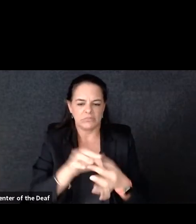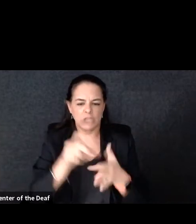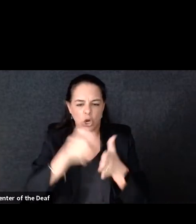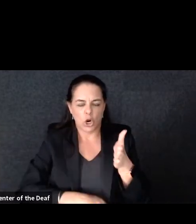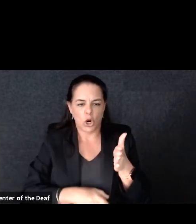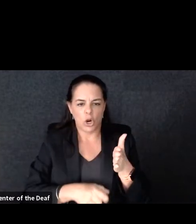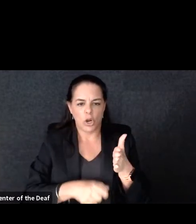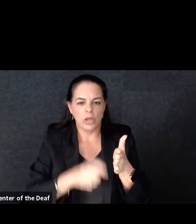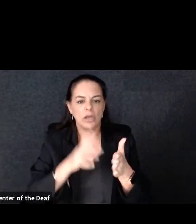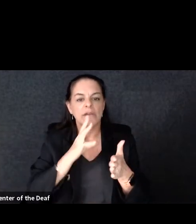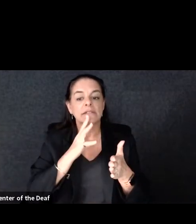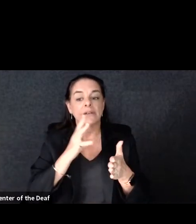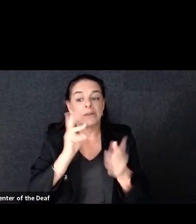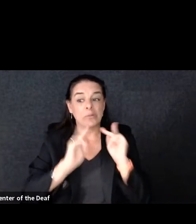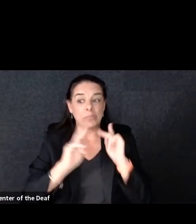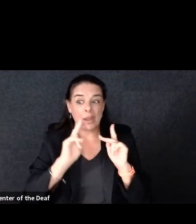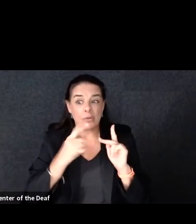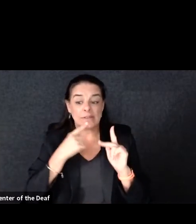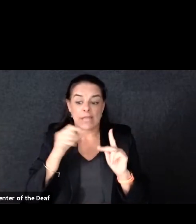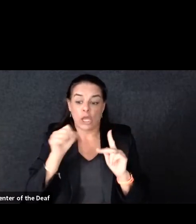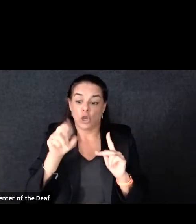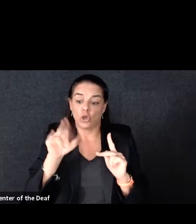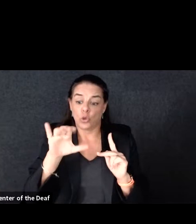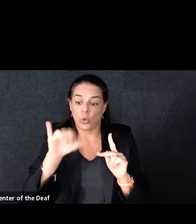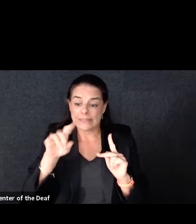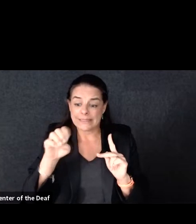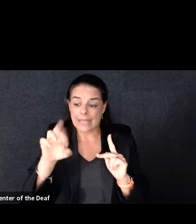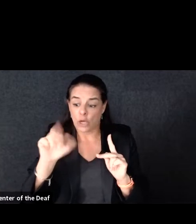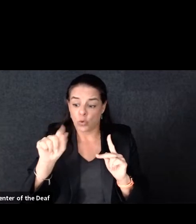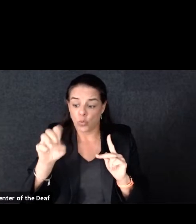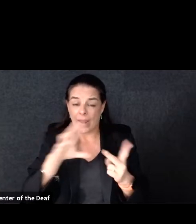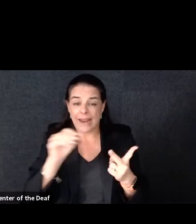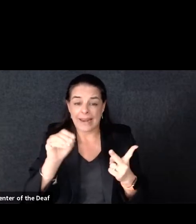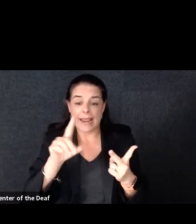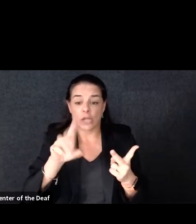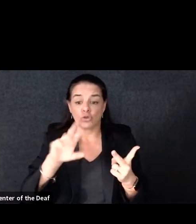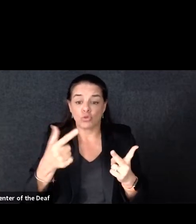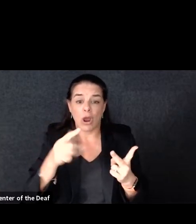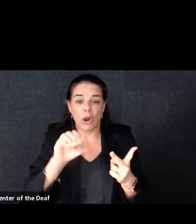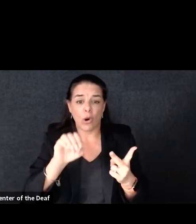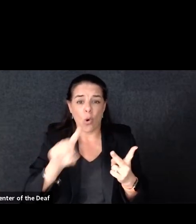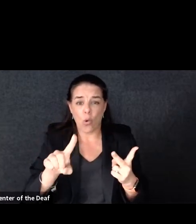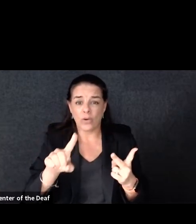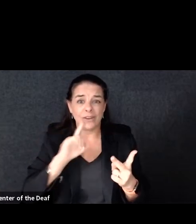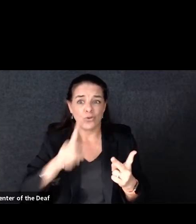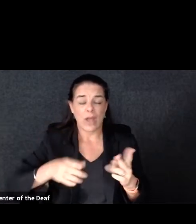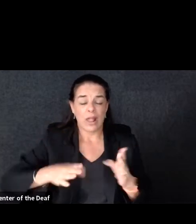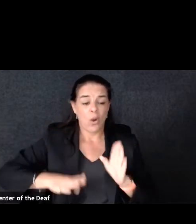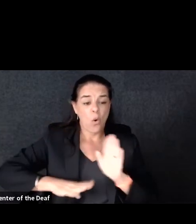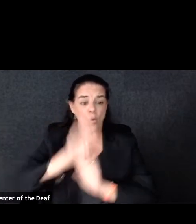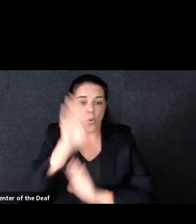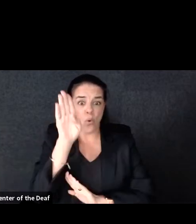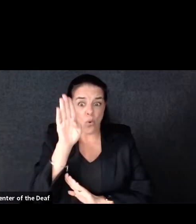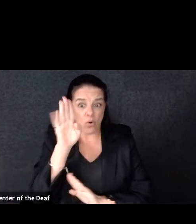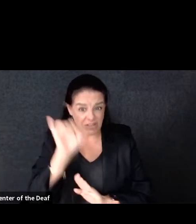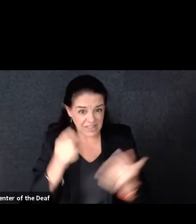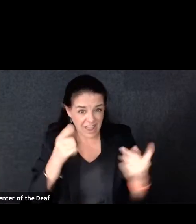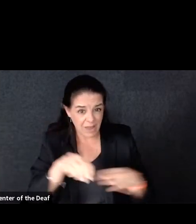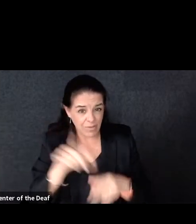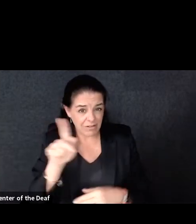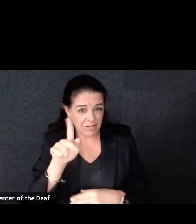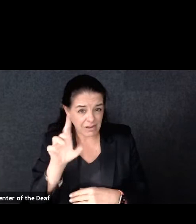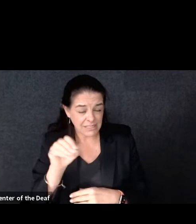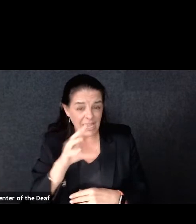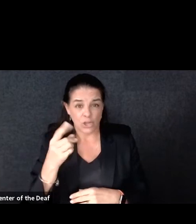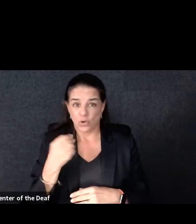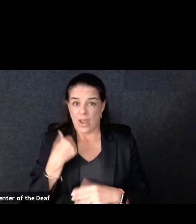with people claiming suicide rates and drug overdoses have soared during the pandemic. Has that been the case in Knox County, and do we have